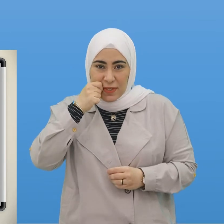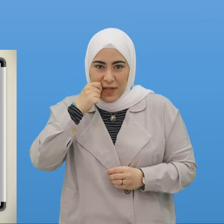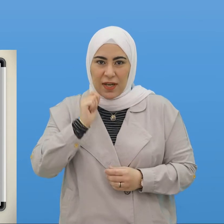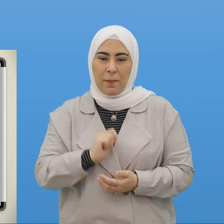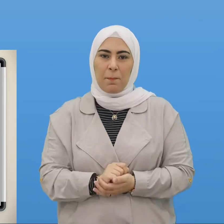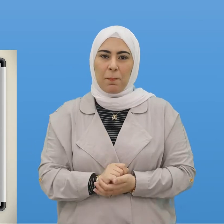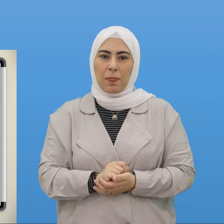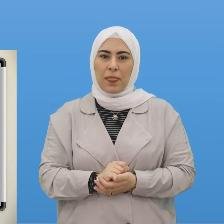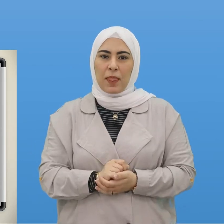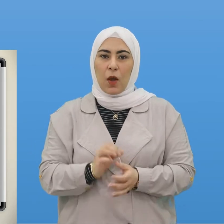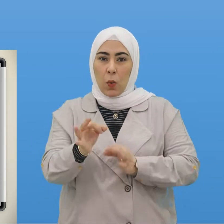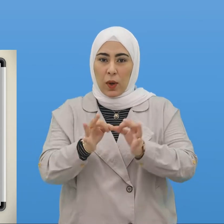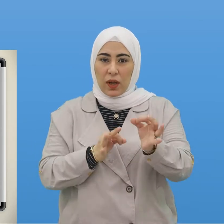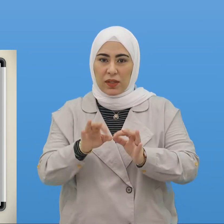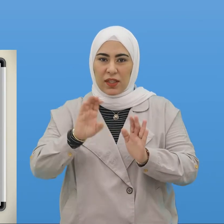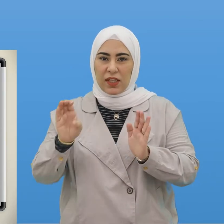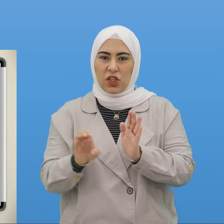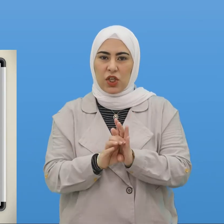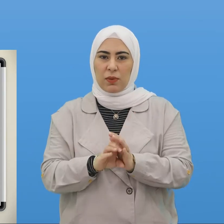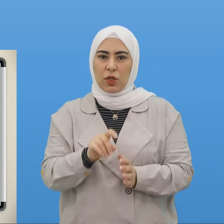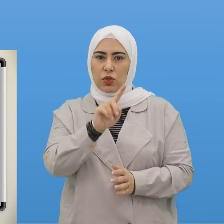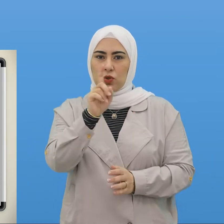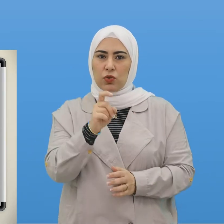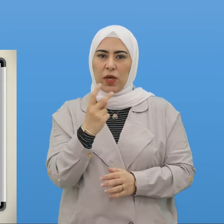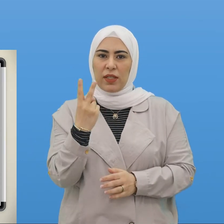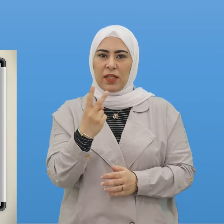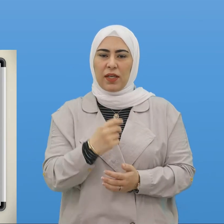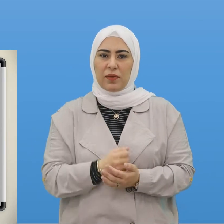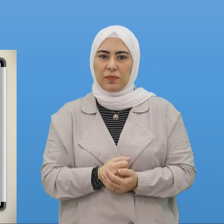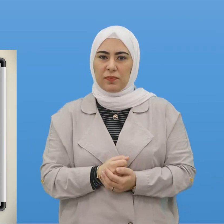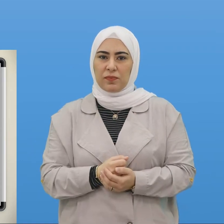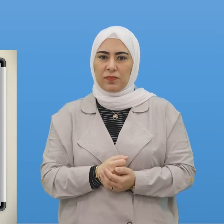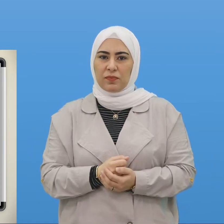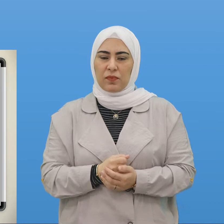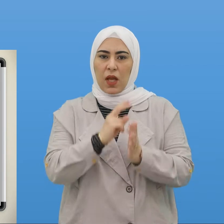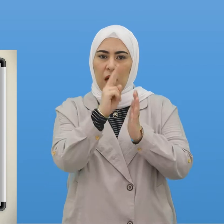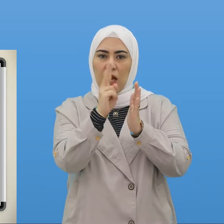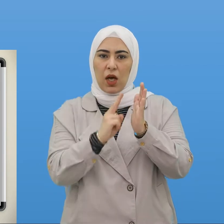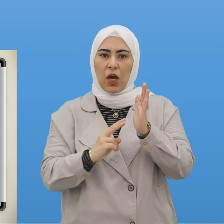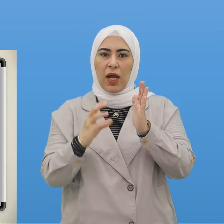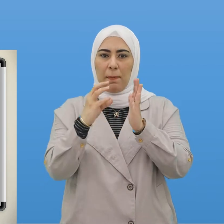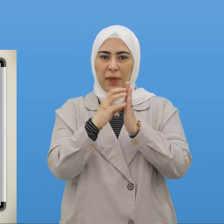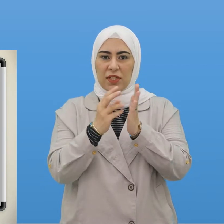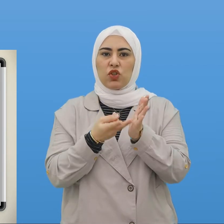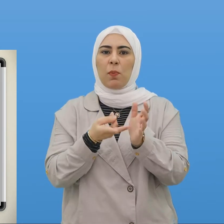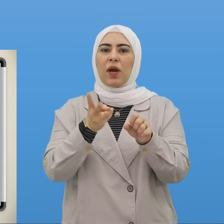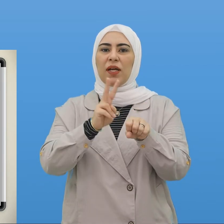safely. Question number 2 says, read